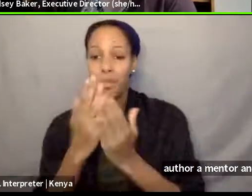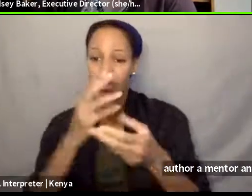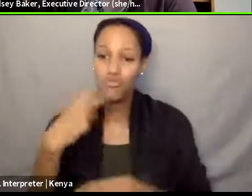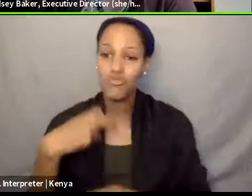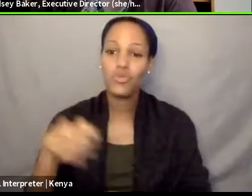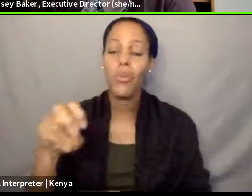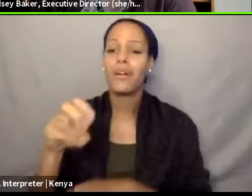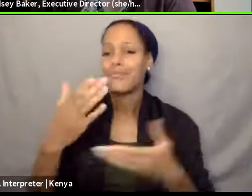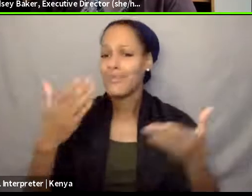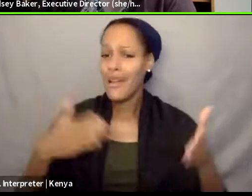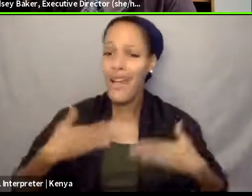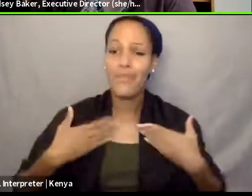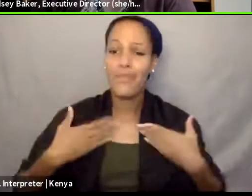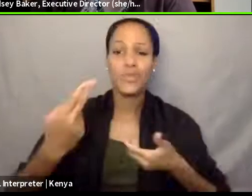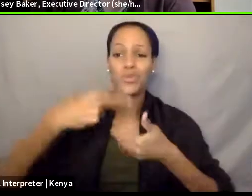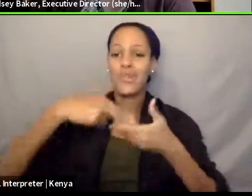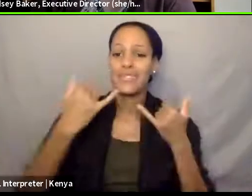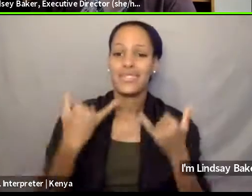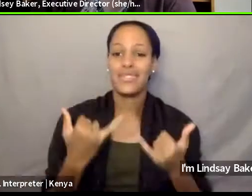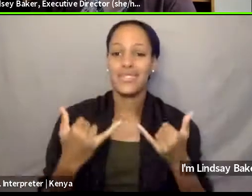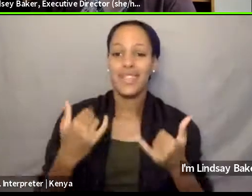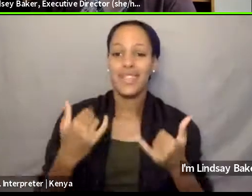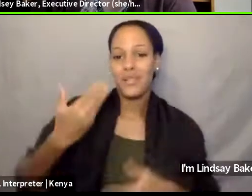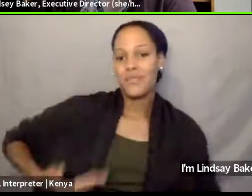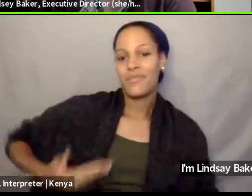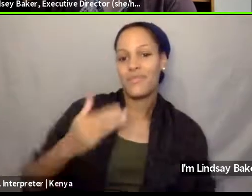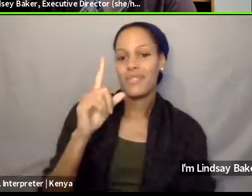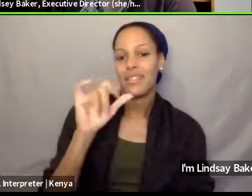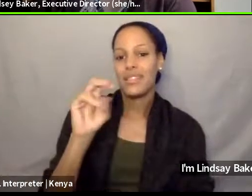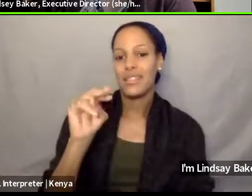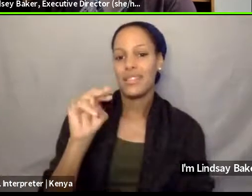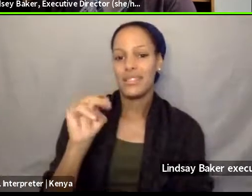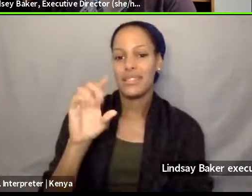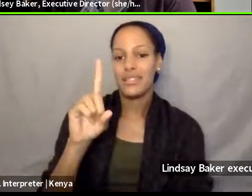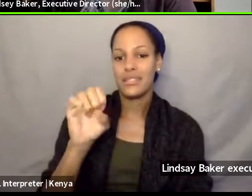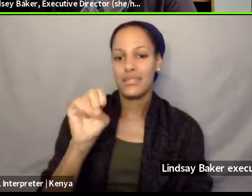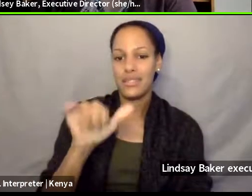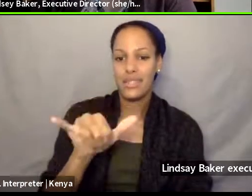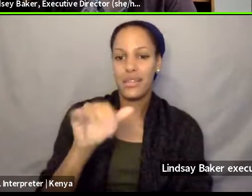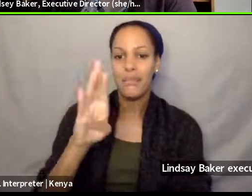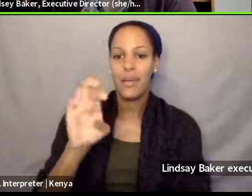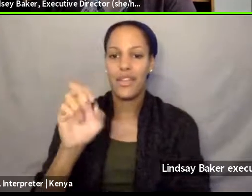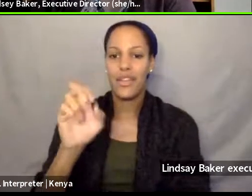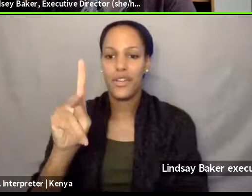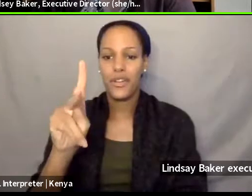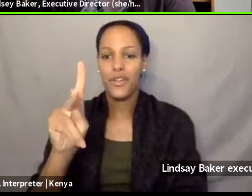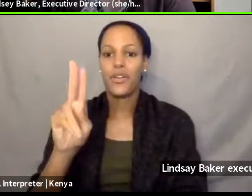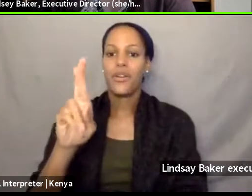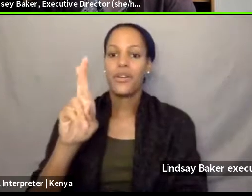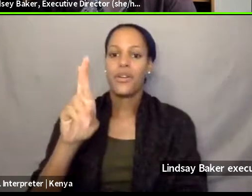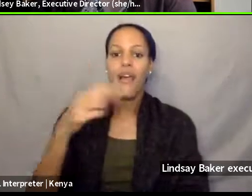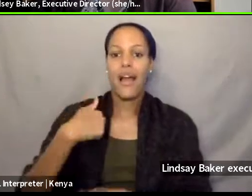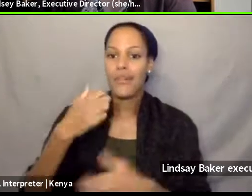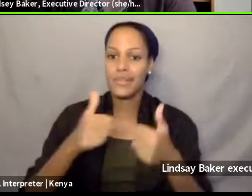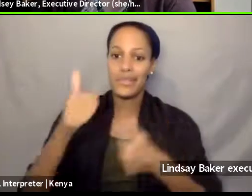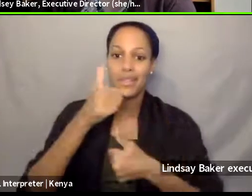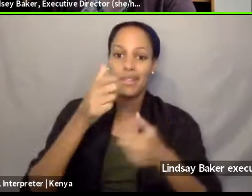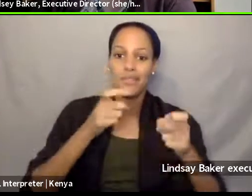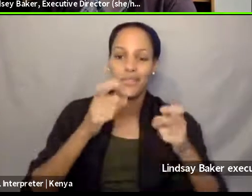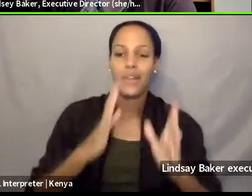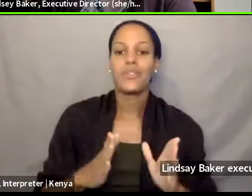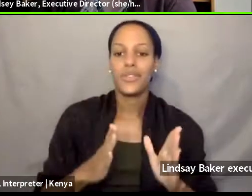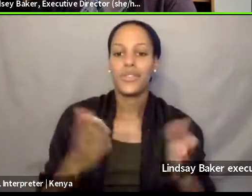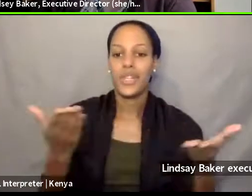I'm Lindsay Baker, Executive Director of Maryland Humanities. I'm going to go over some housekeeping items first, and then we'll do